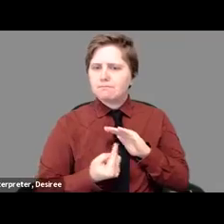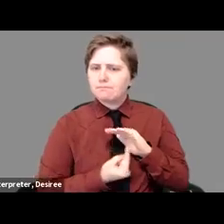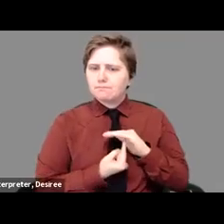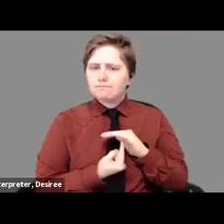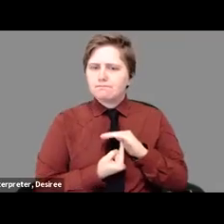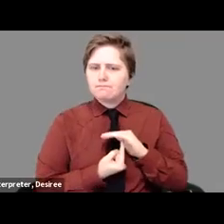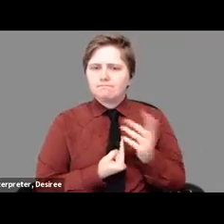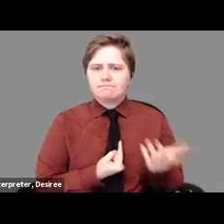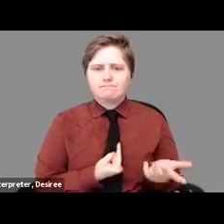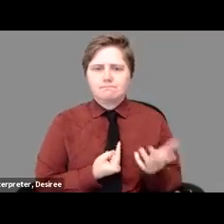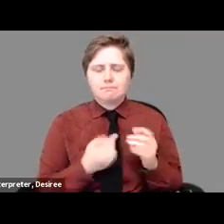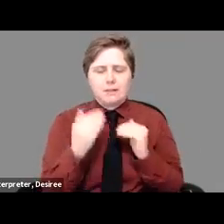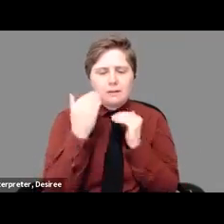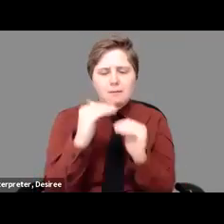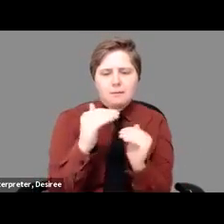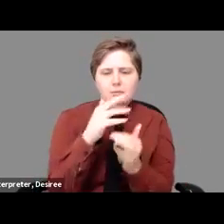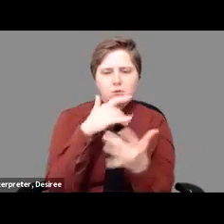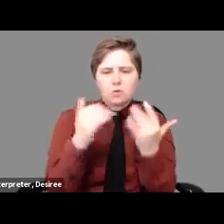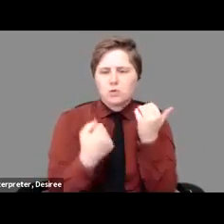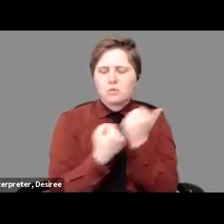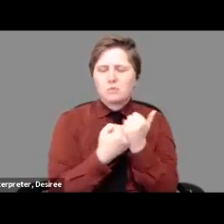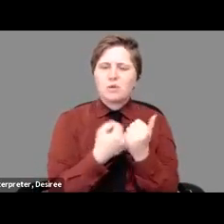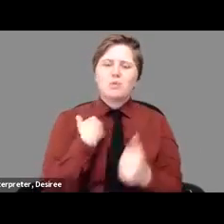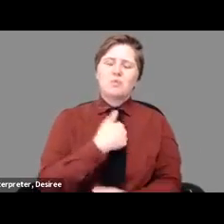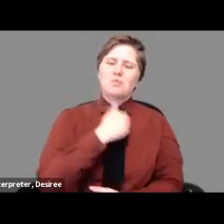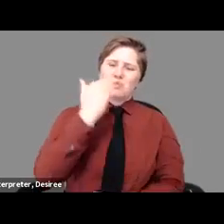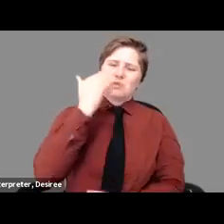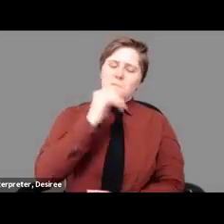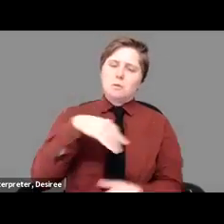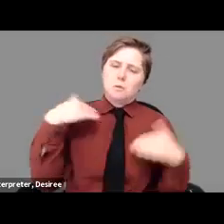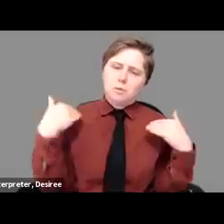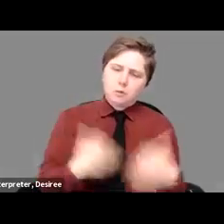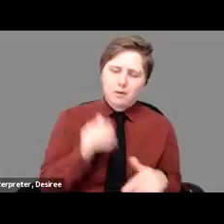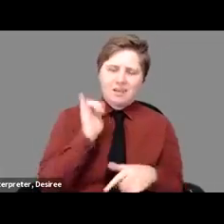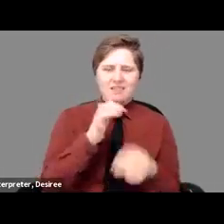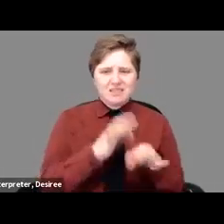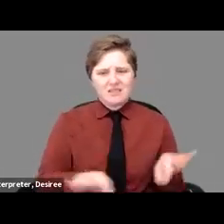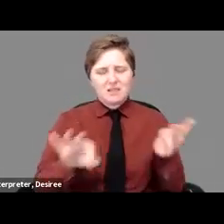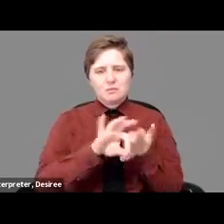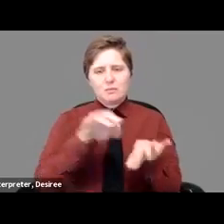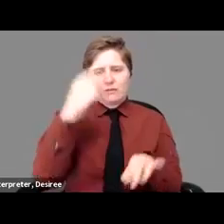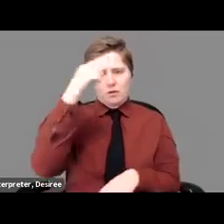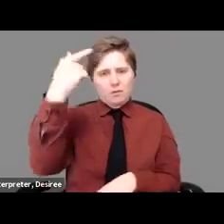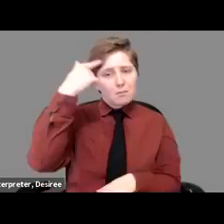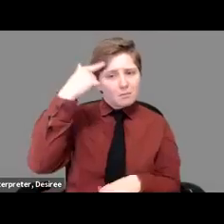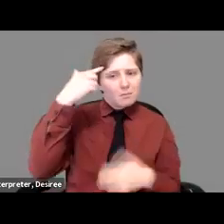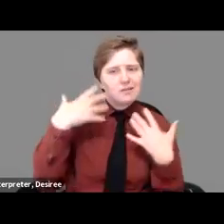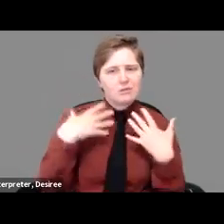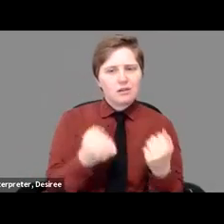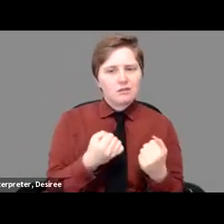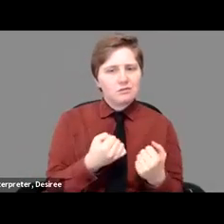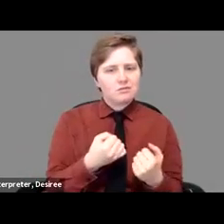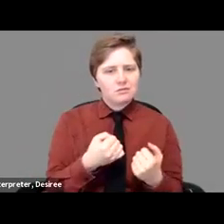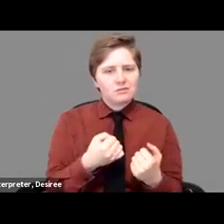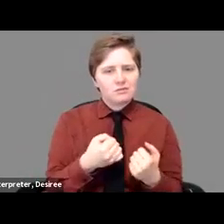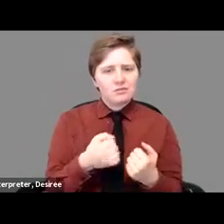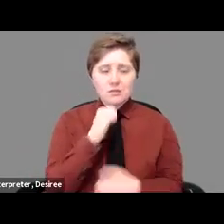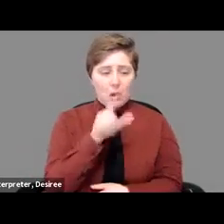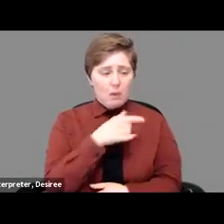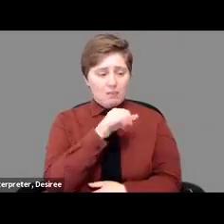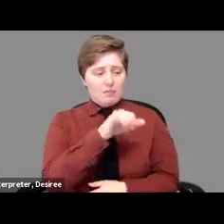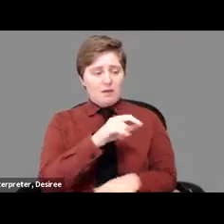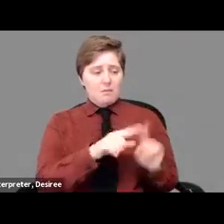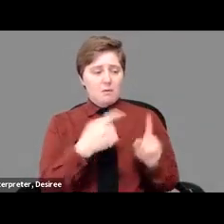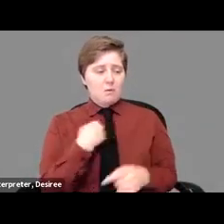limited social support, which we know is extremely important to mental health. So these, not only that, but we